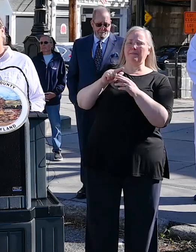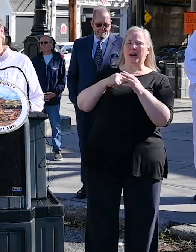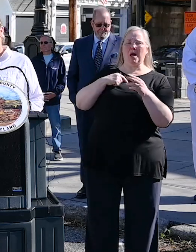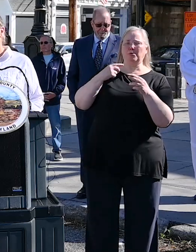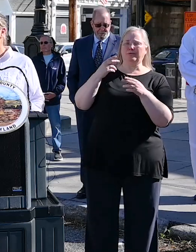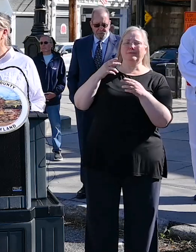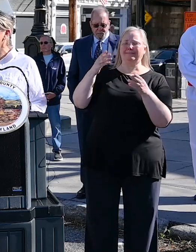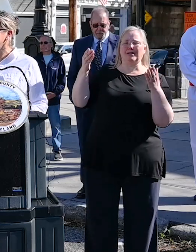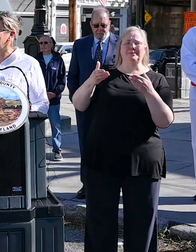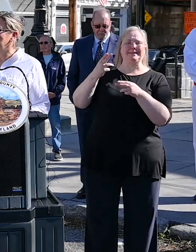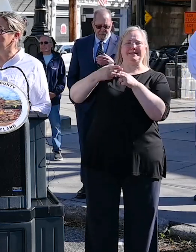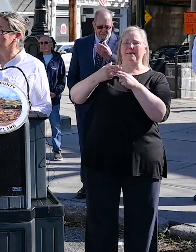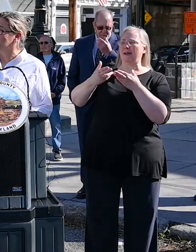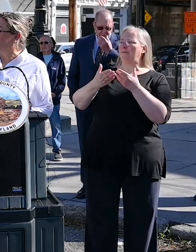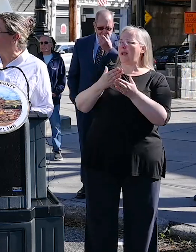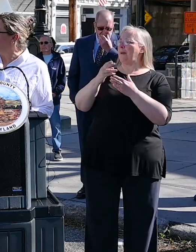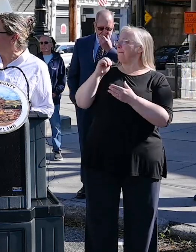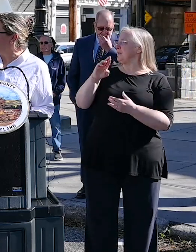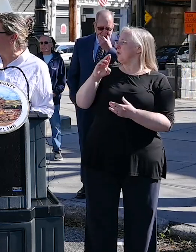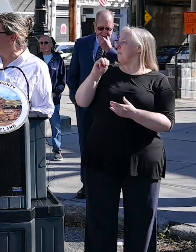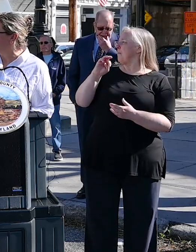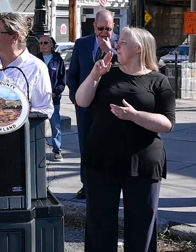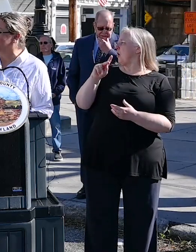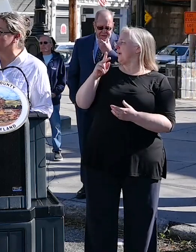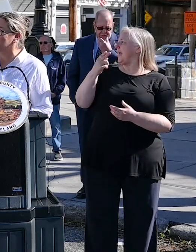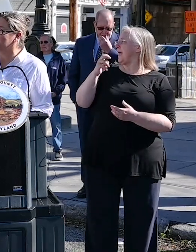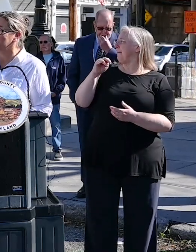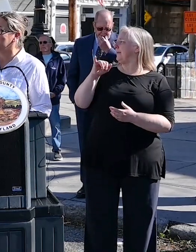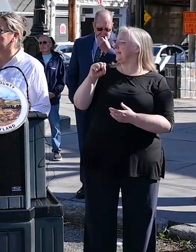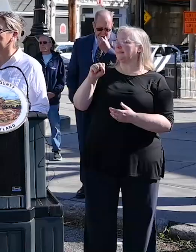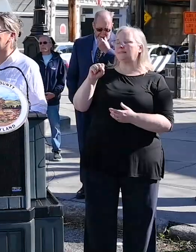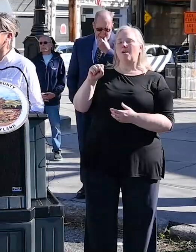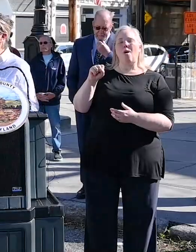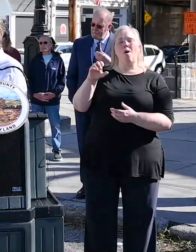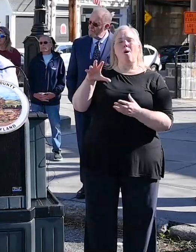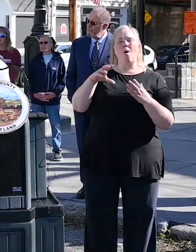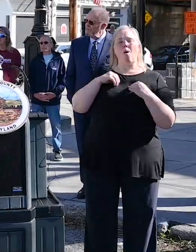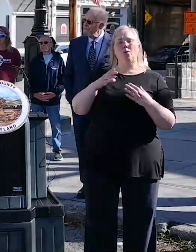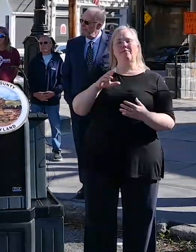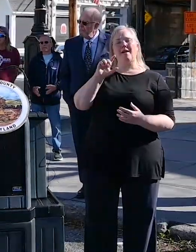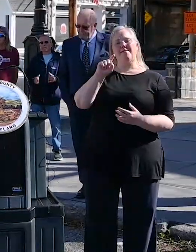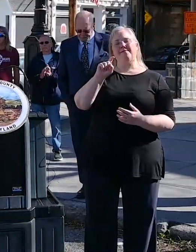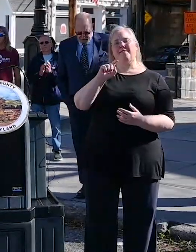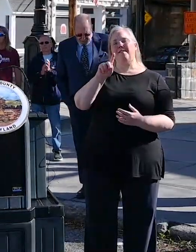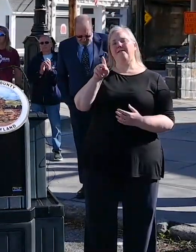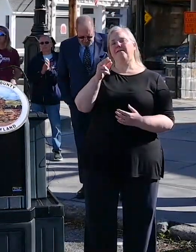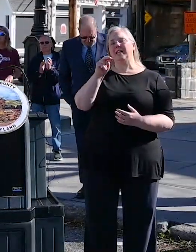him anyway, Mr. Mark Hemis, owner of Phoenix Upper Main.